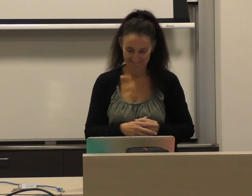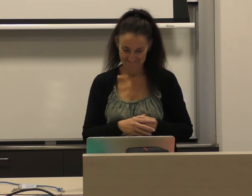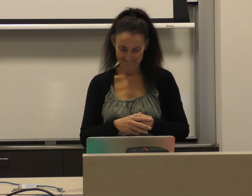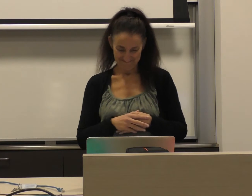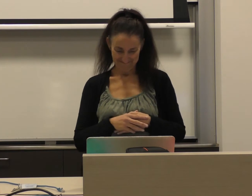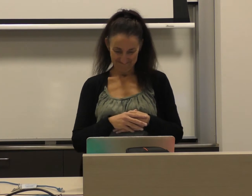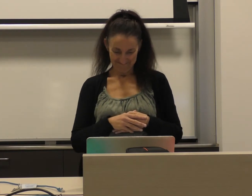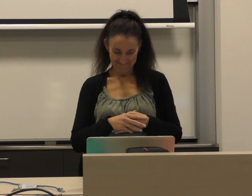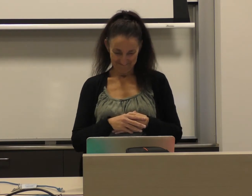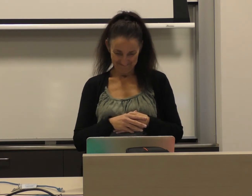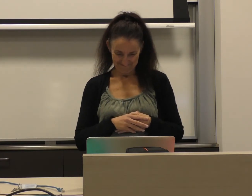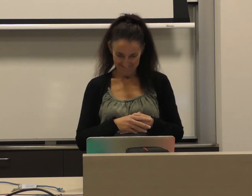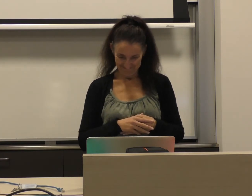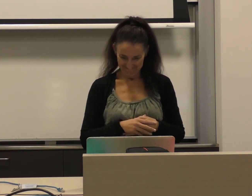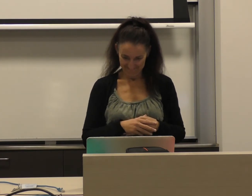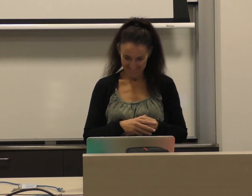can be used for these things.